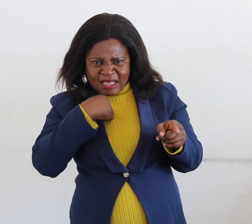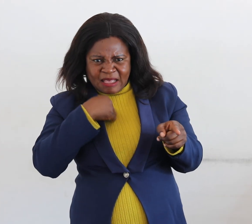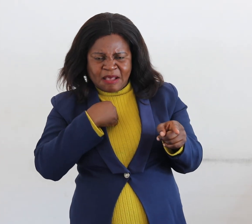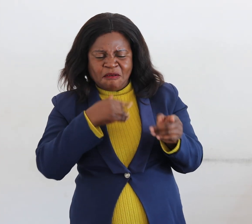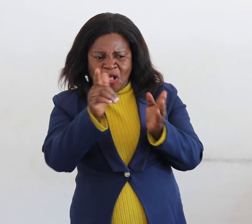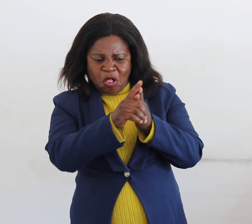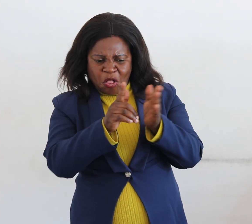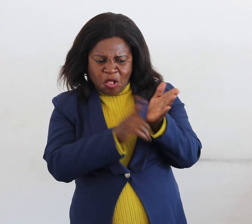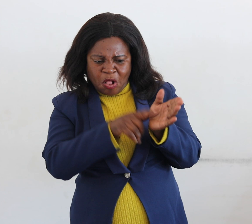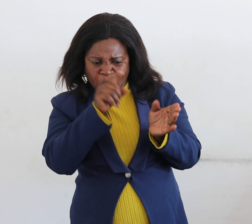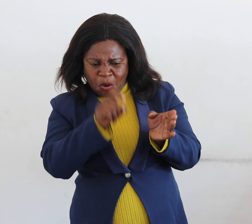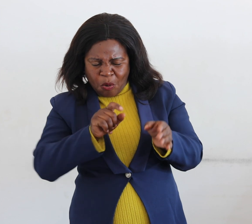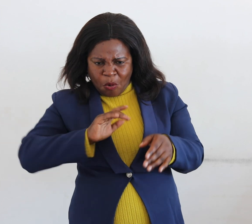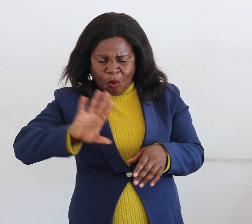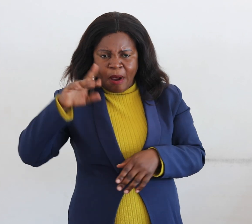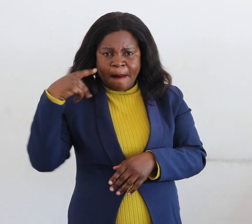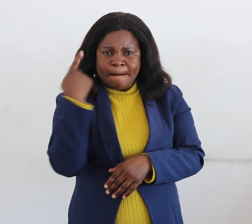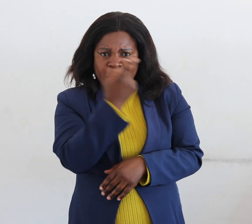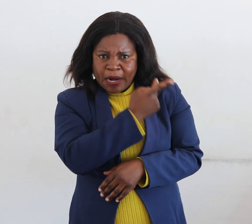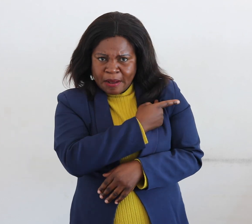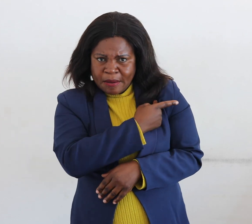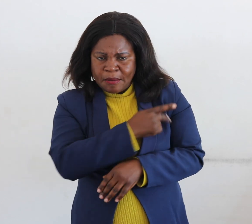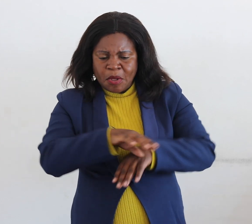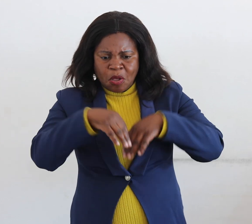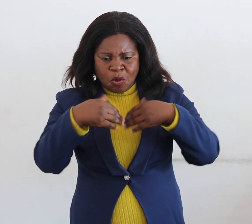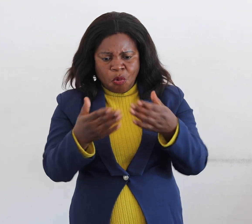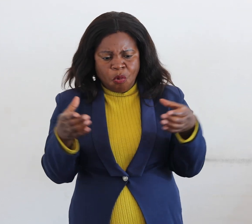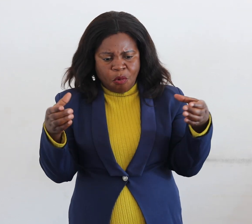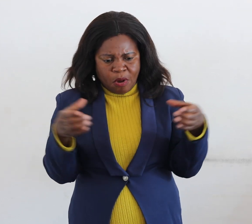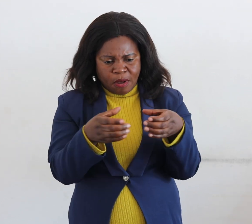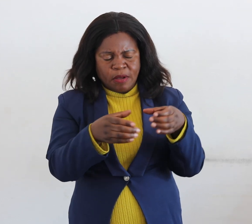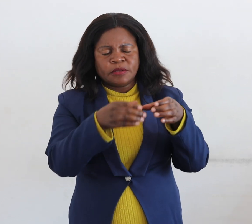for Parliament or Council positions.